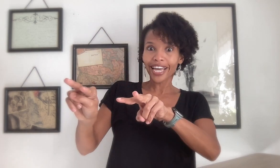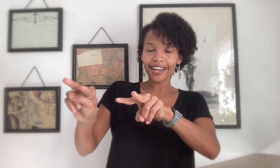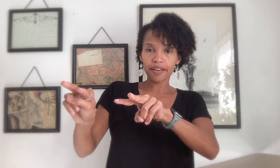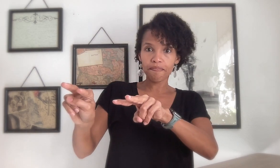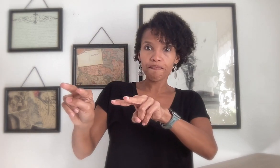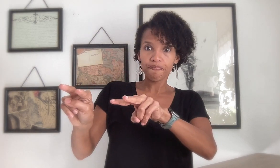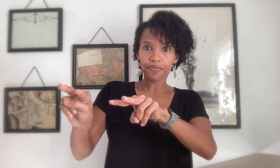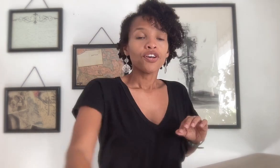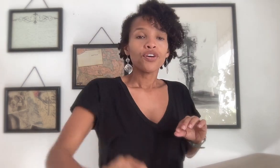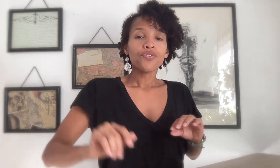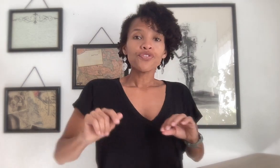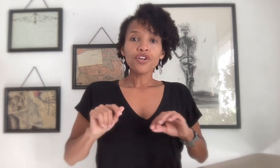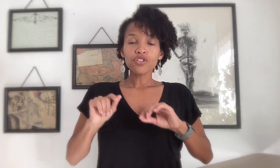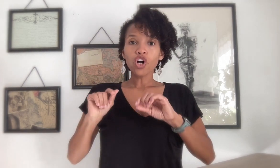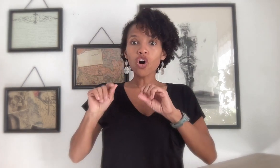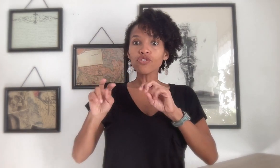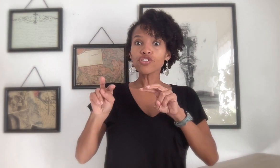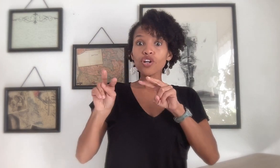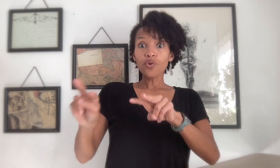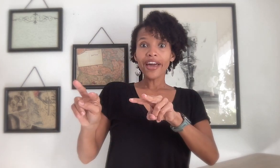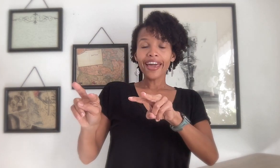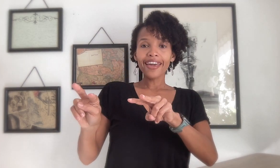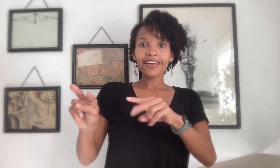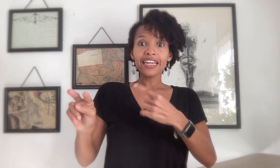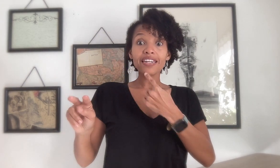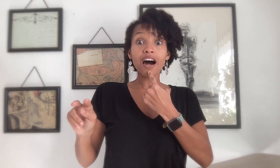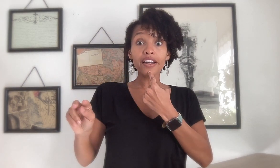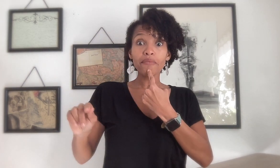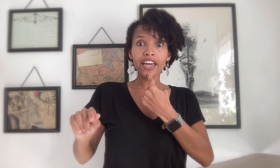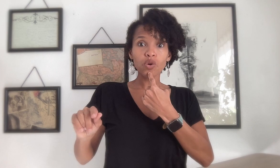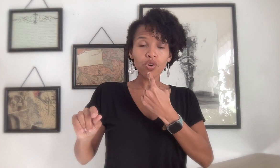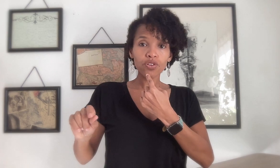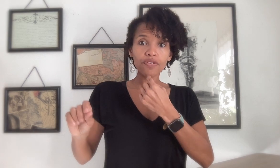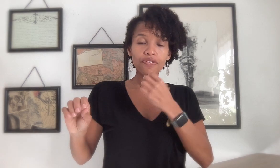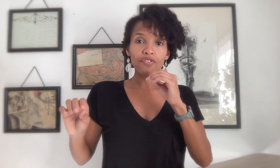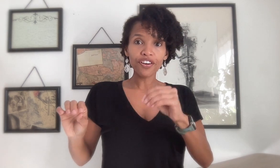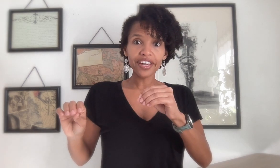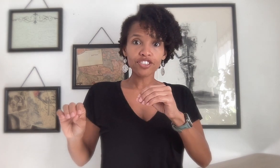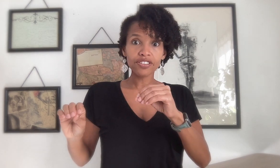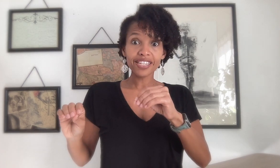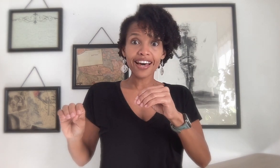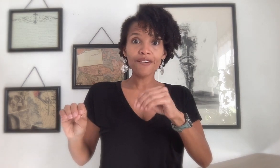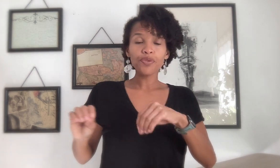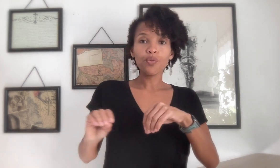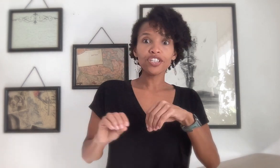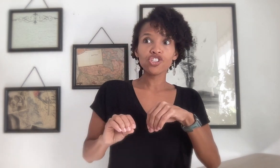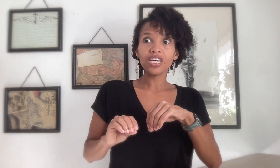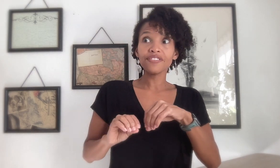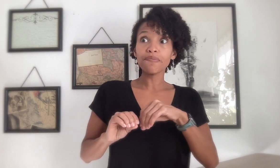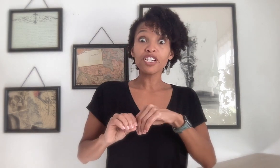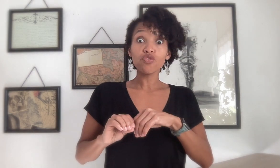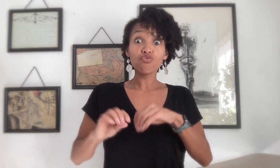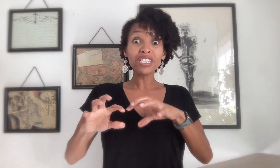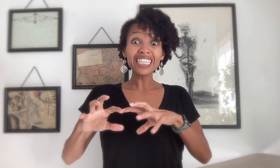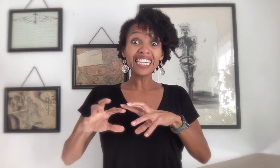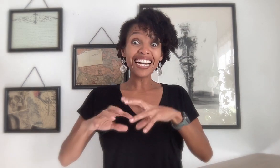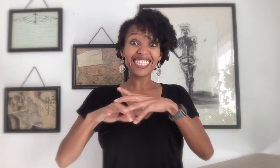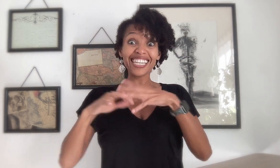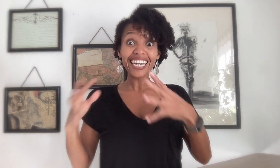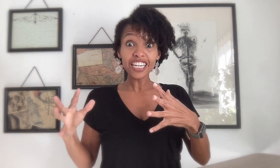him. There's also a non-manual variation to that, which if something really exciting